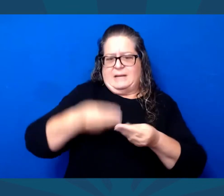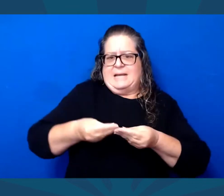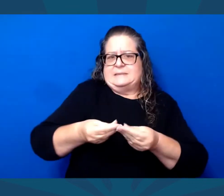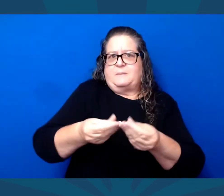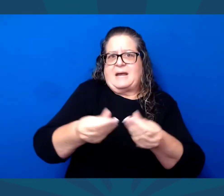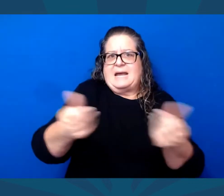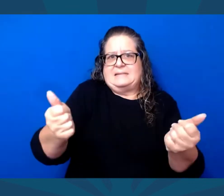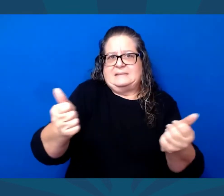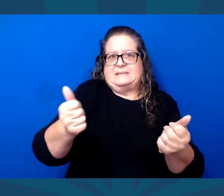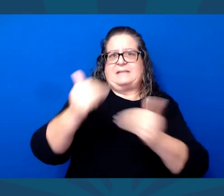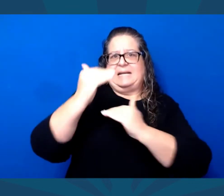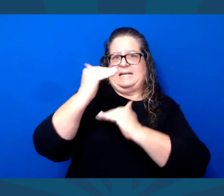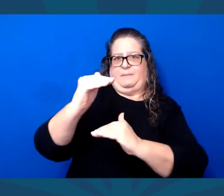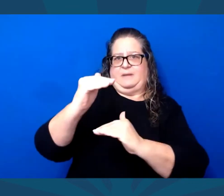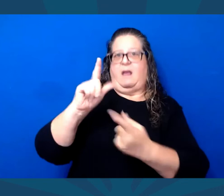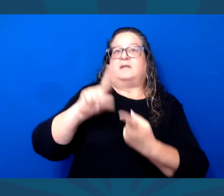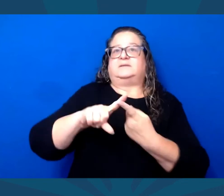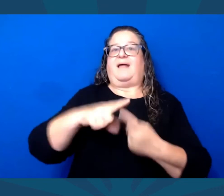To get an accurate aggregate